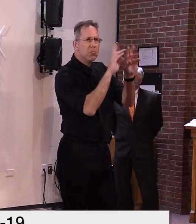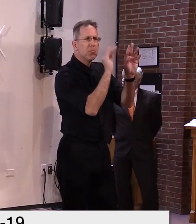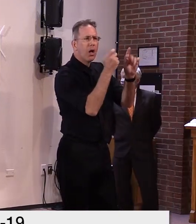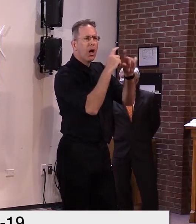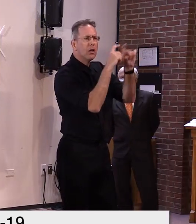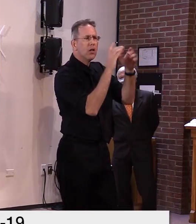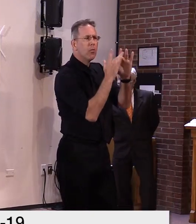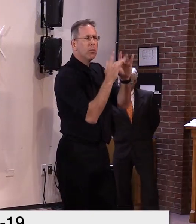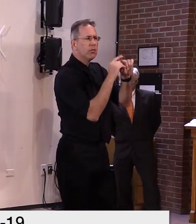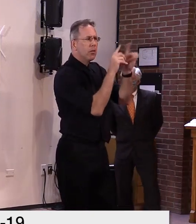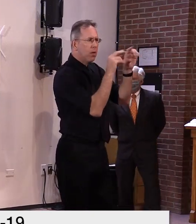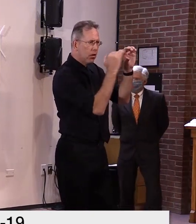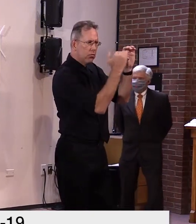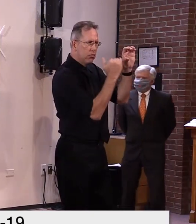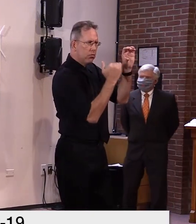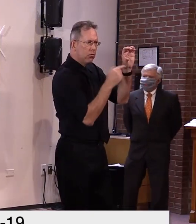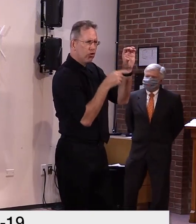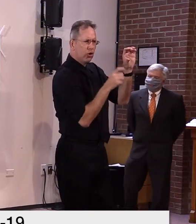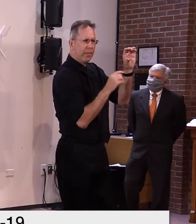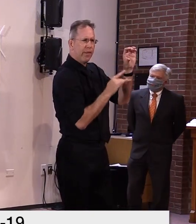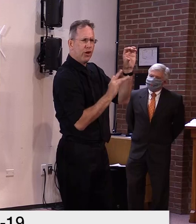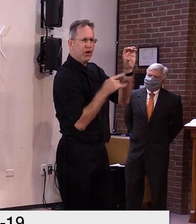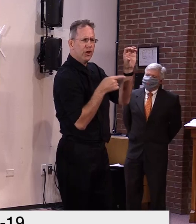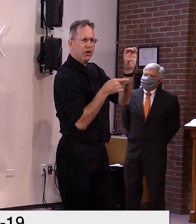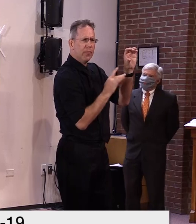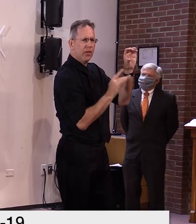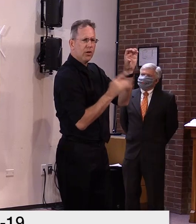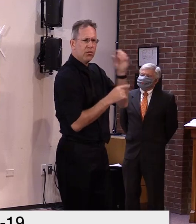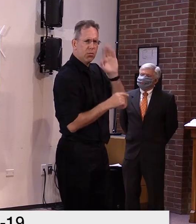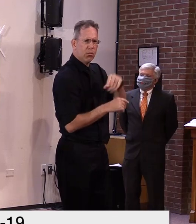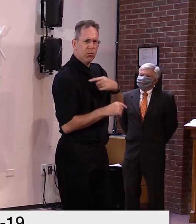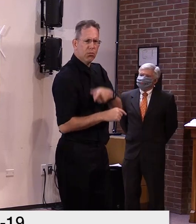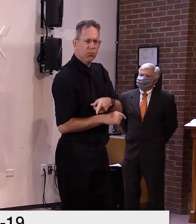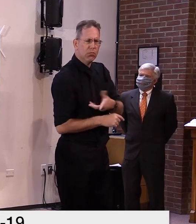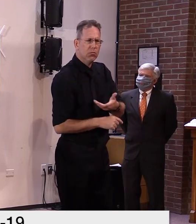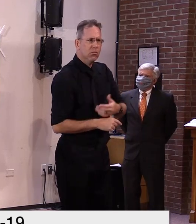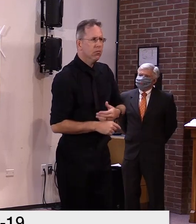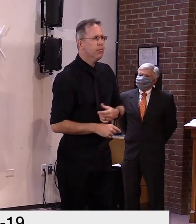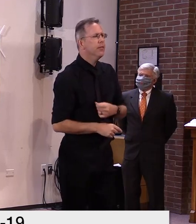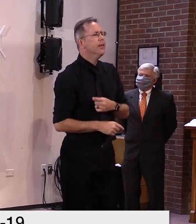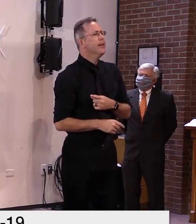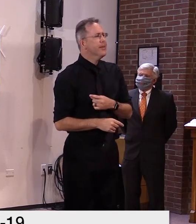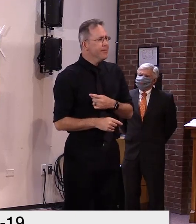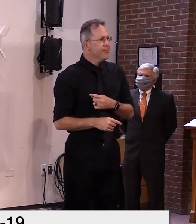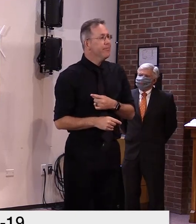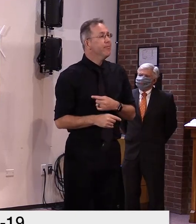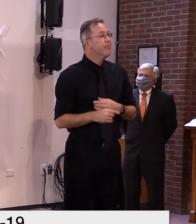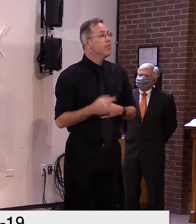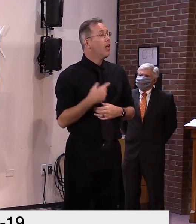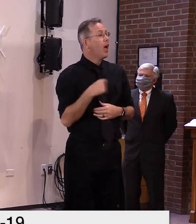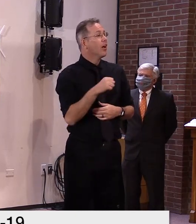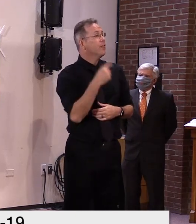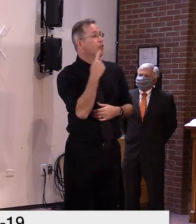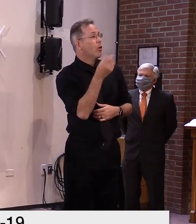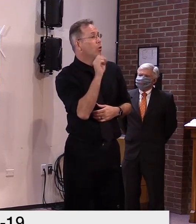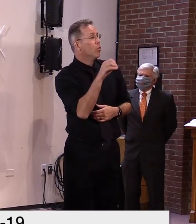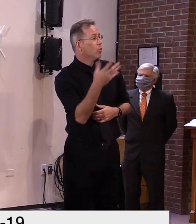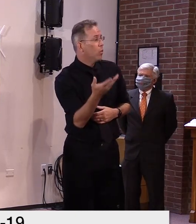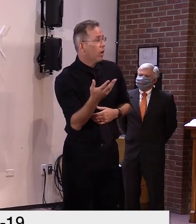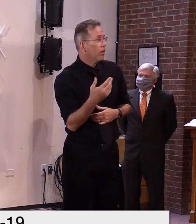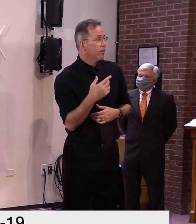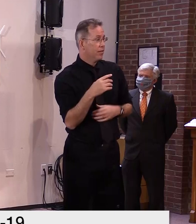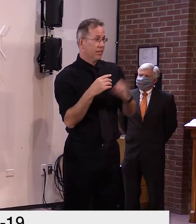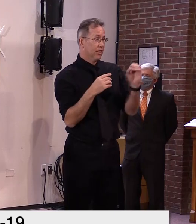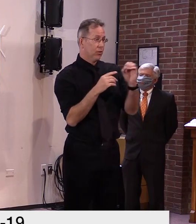etc. I just don't have the number off the top of my head. I can tell you that we've been at 0 to 2